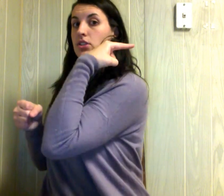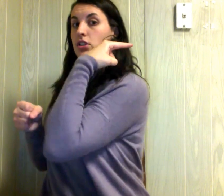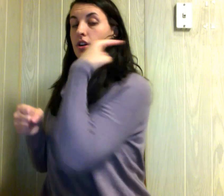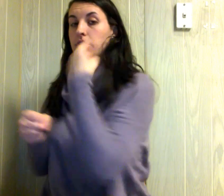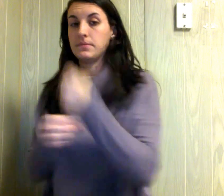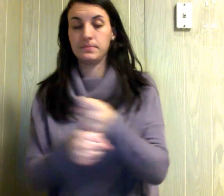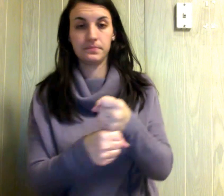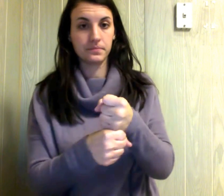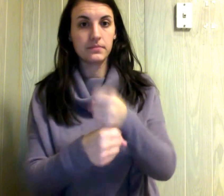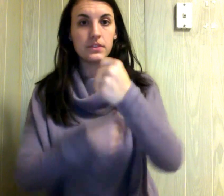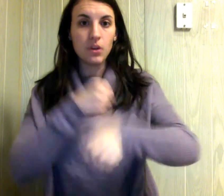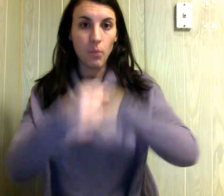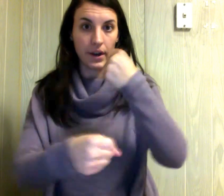year. 1 year.